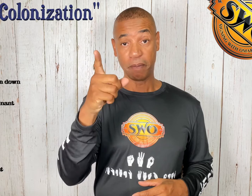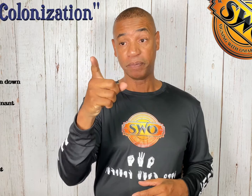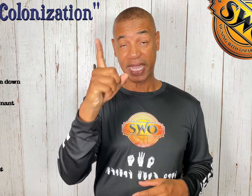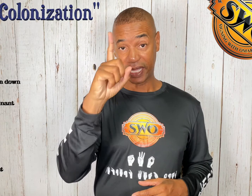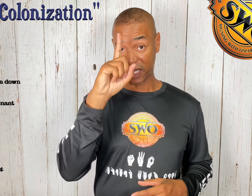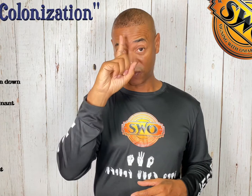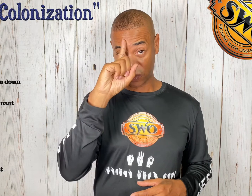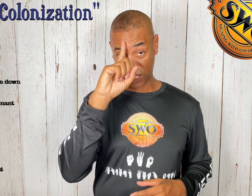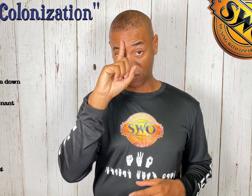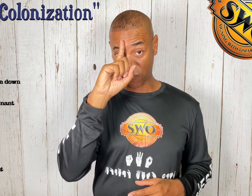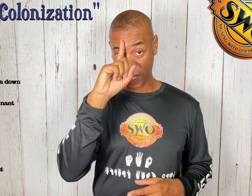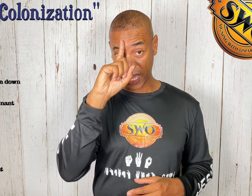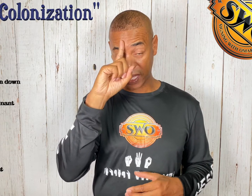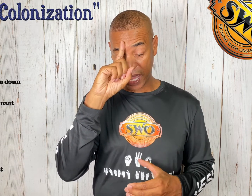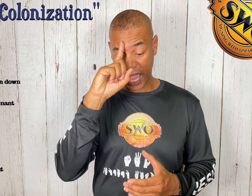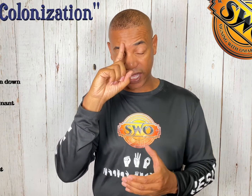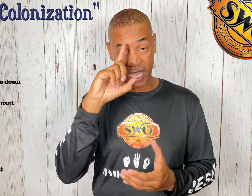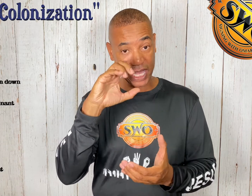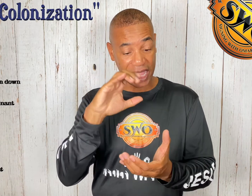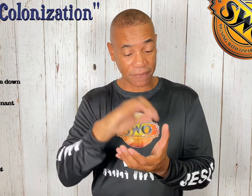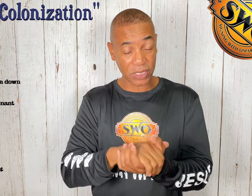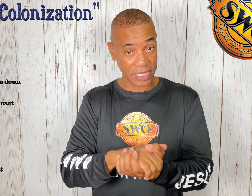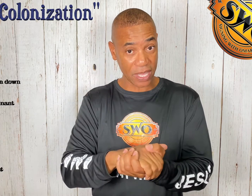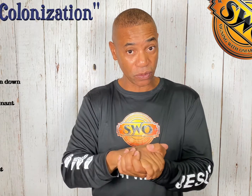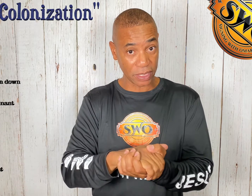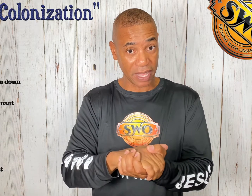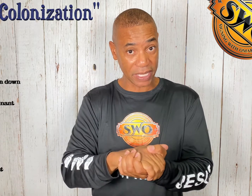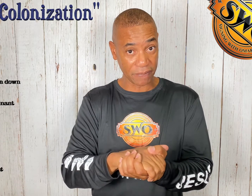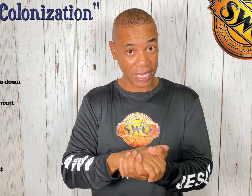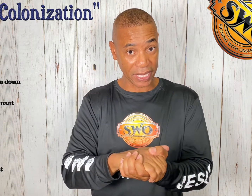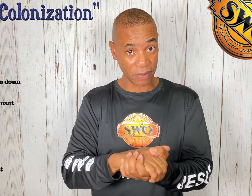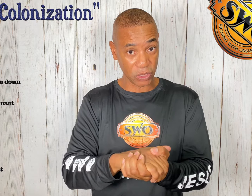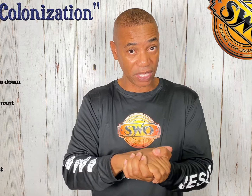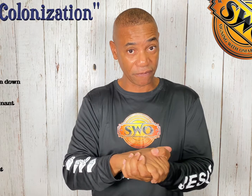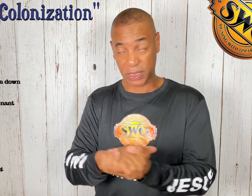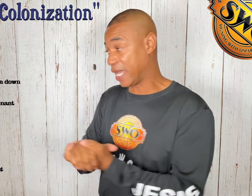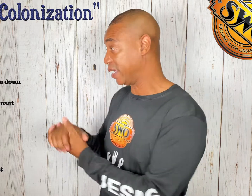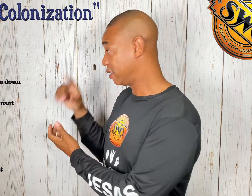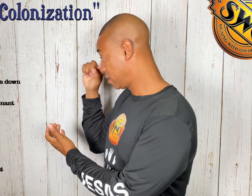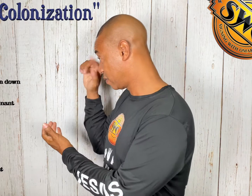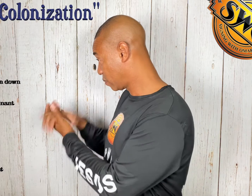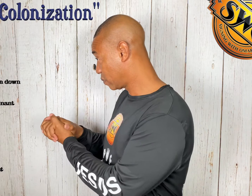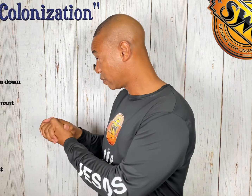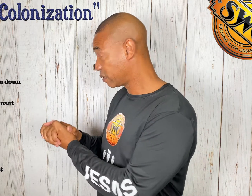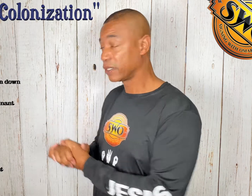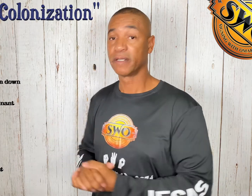that index finger touches the forehead, and then it claps down on the non-dominant hand. Let me show you that from the side.